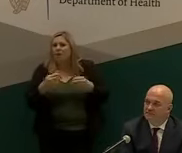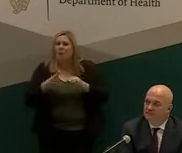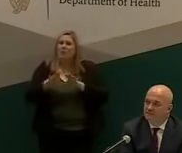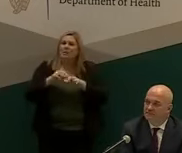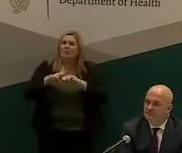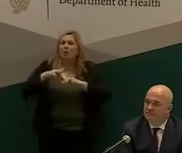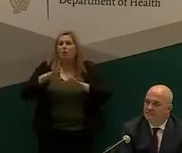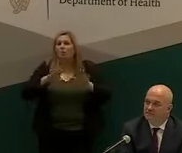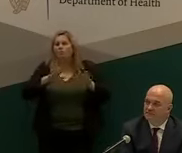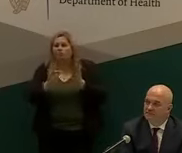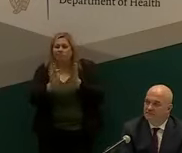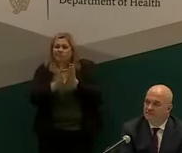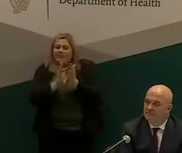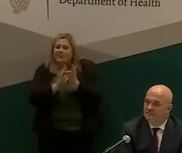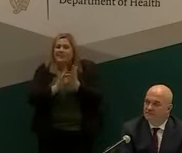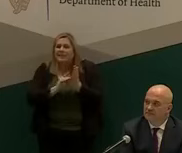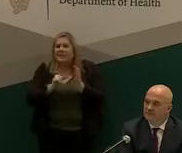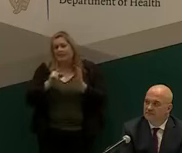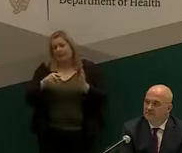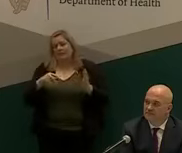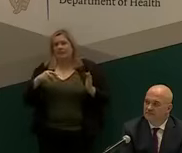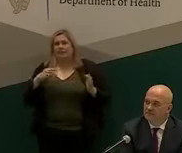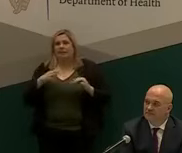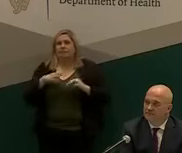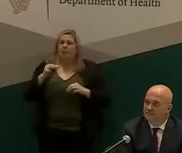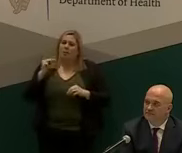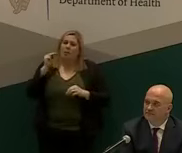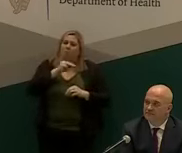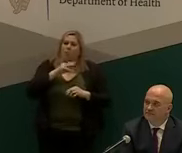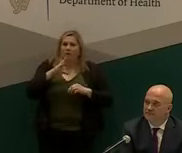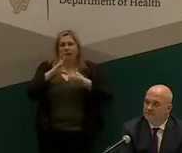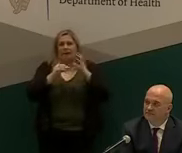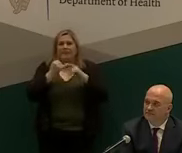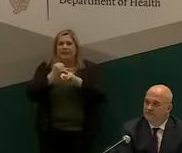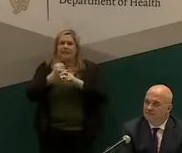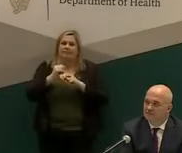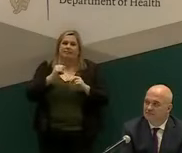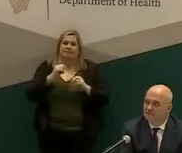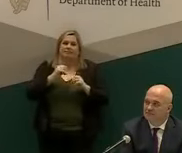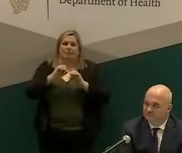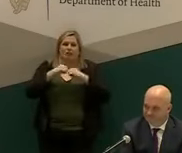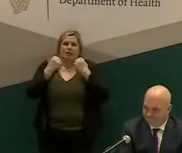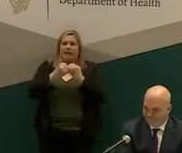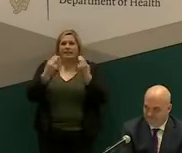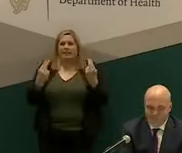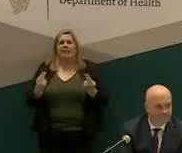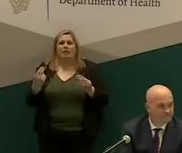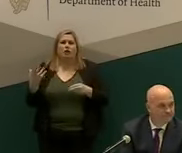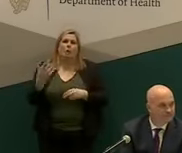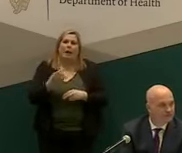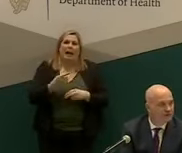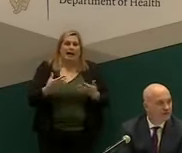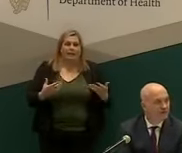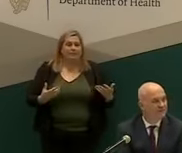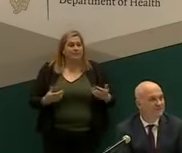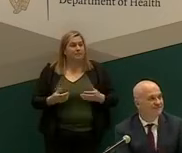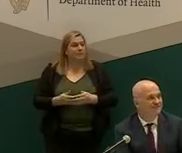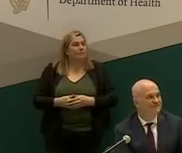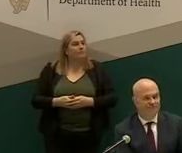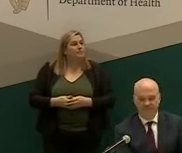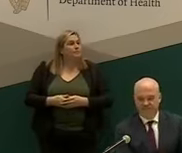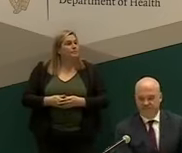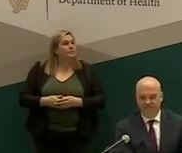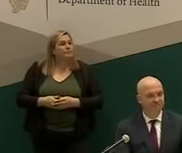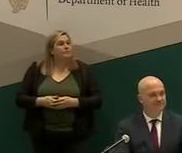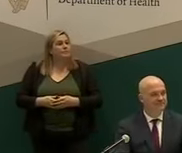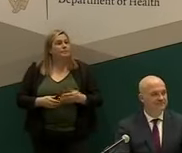way, that allows some of the really important activities in society to resume. Okay, thanks very much. Tony and Colm,